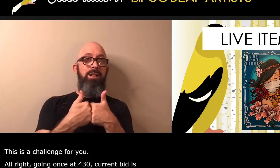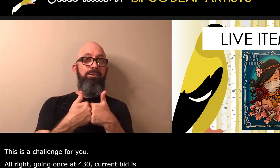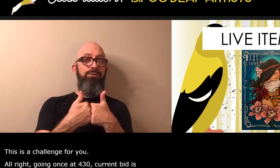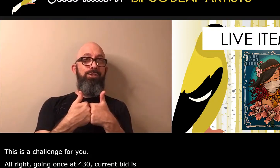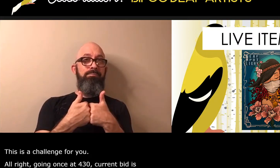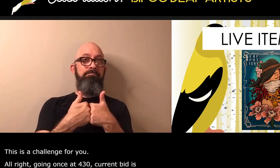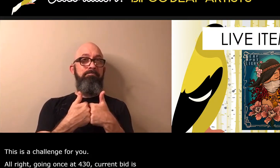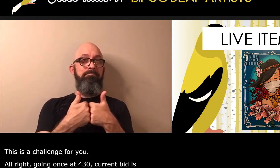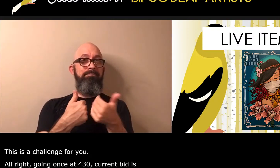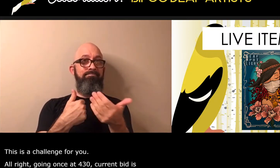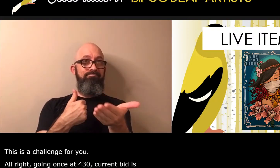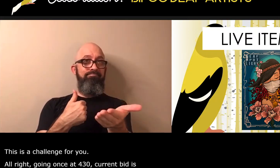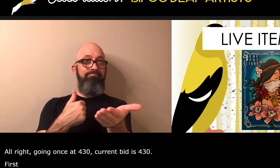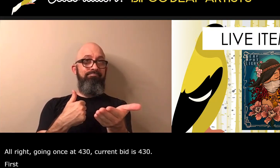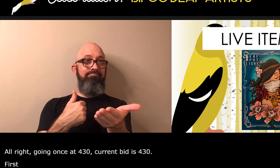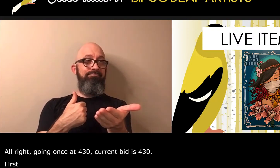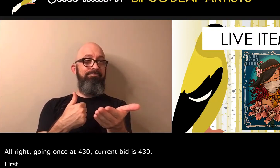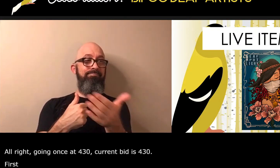First call.